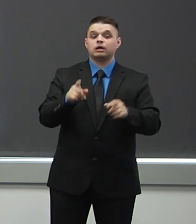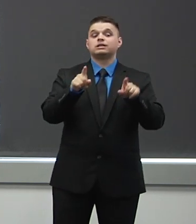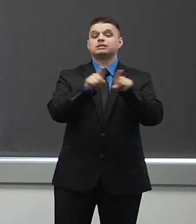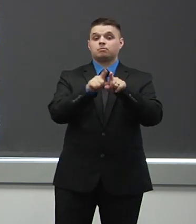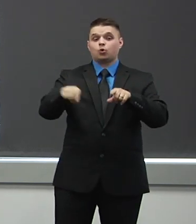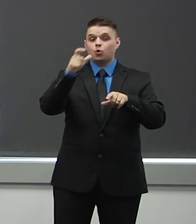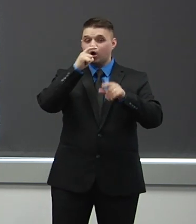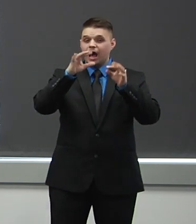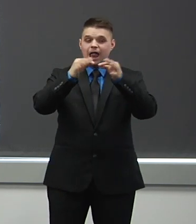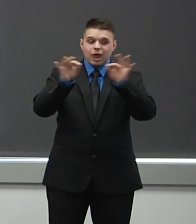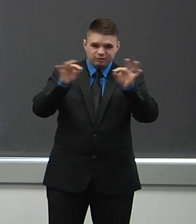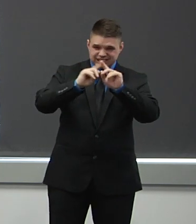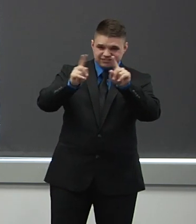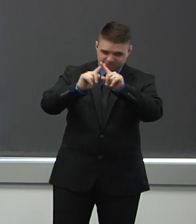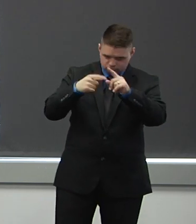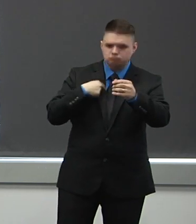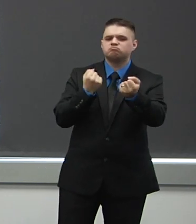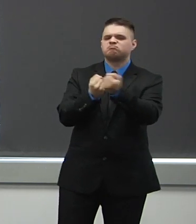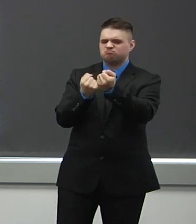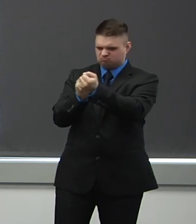we care about in Oregon.